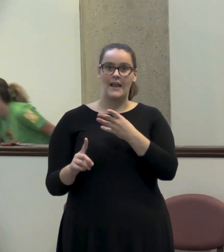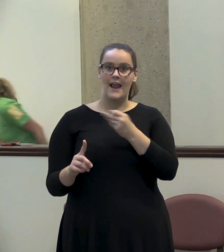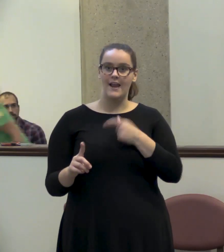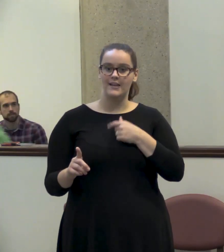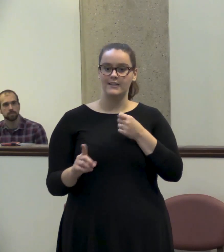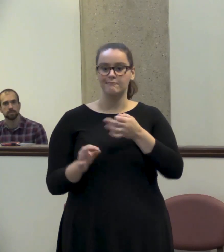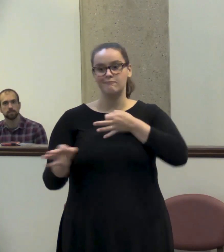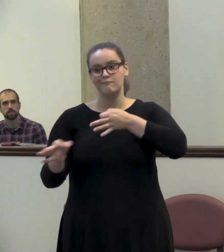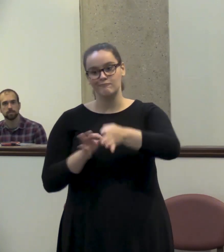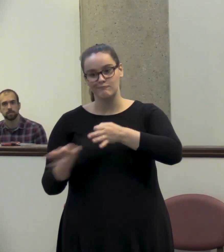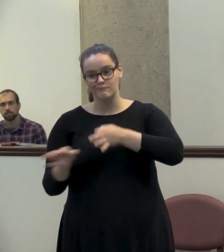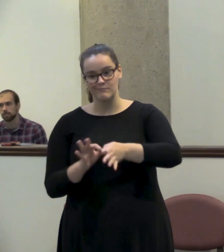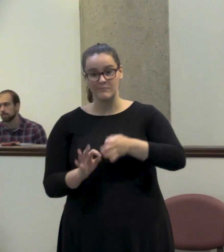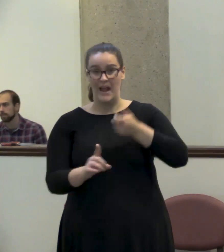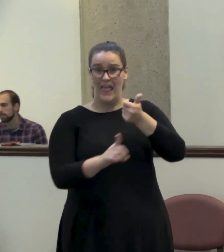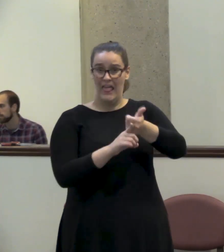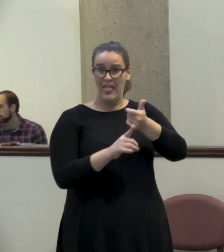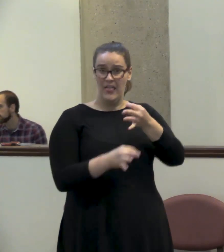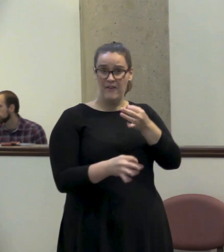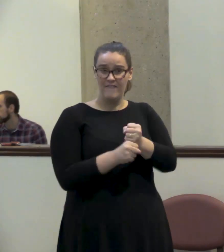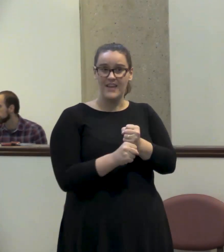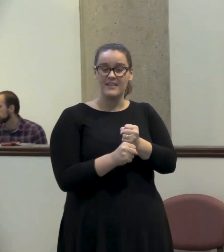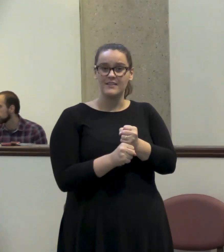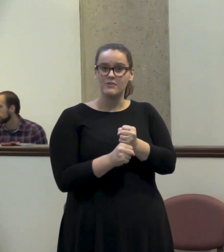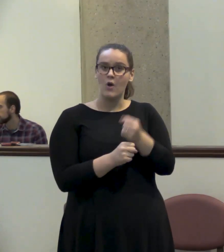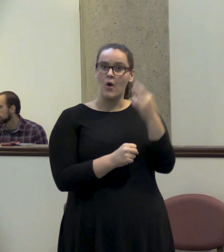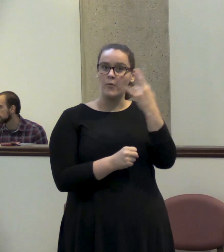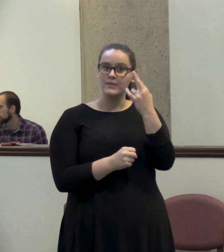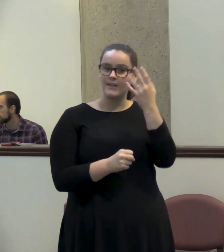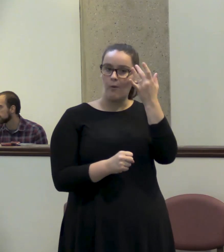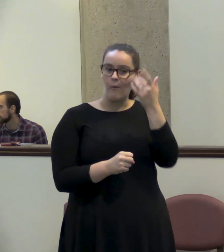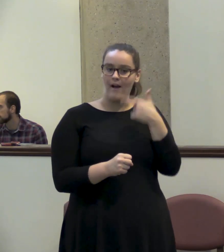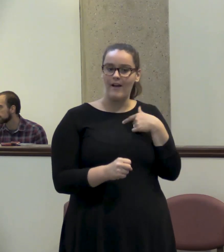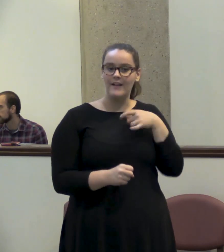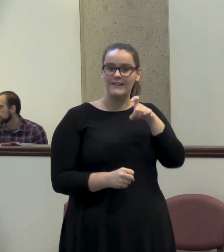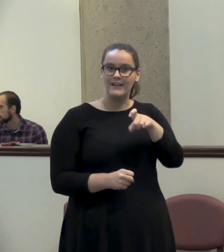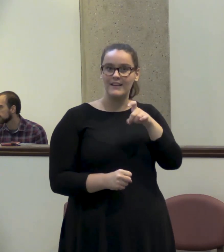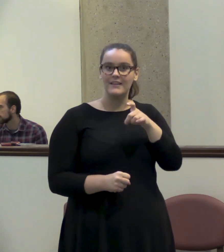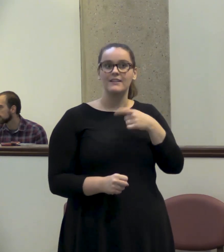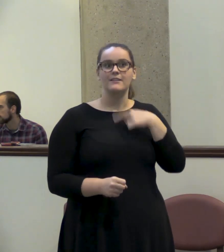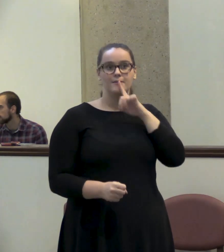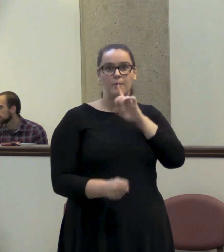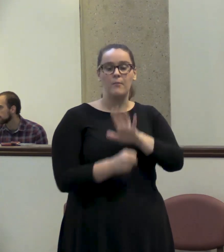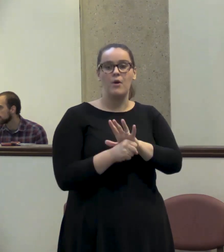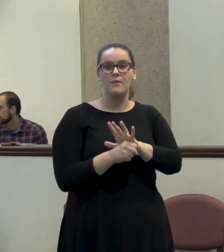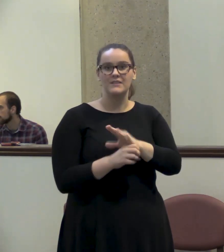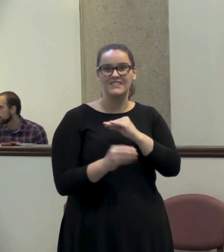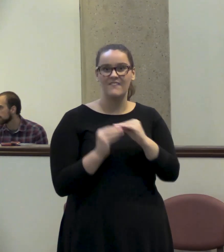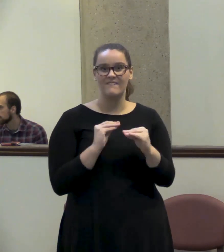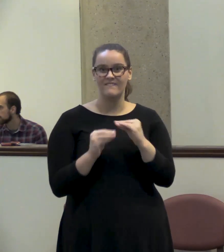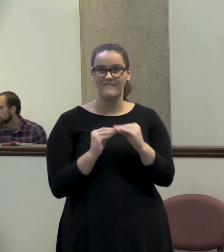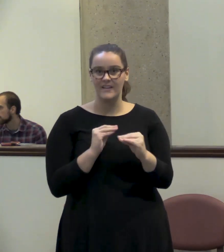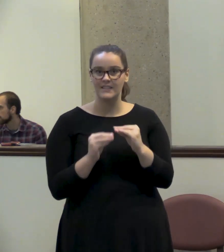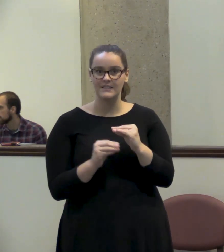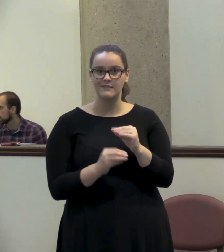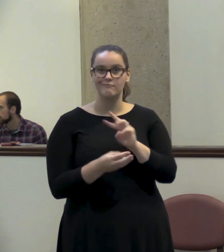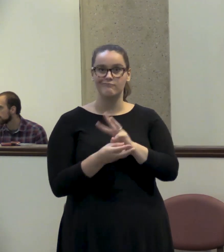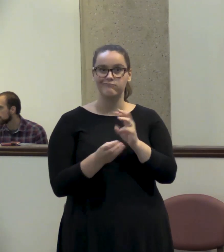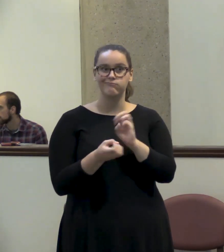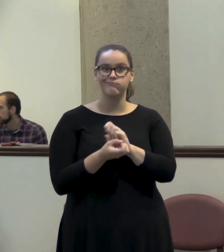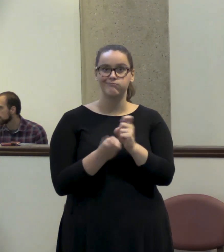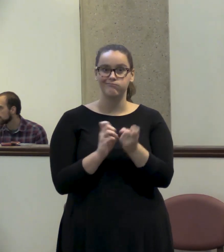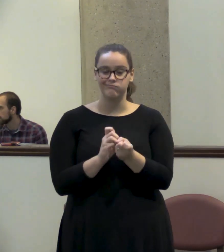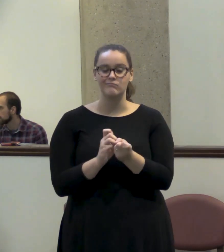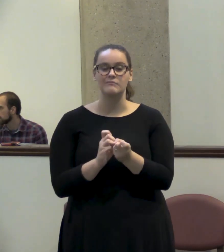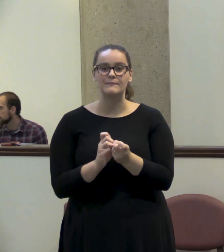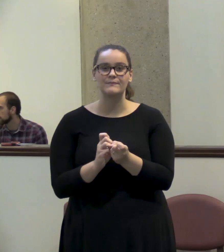positions. Many have already obtained various levels of signed pledges, including most of the Montgomery